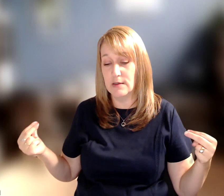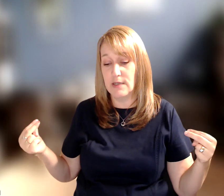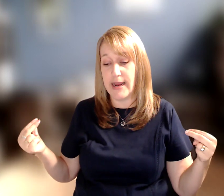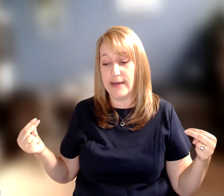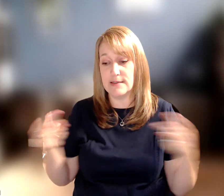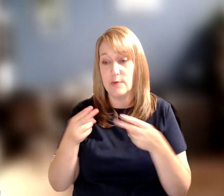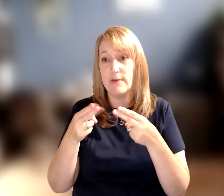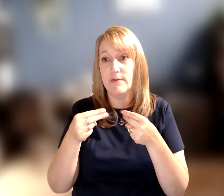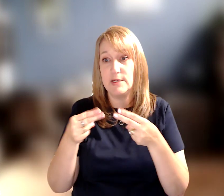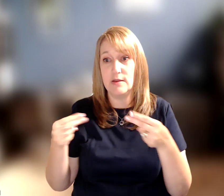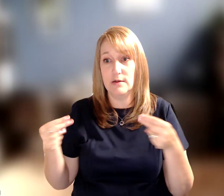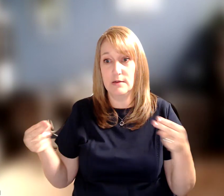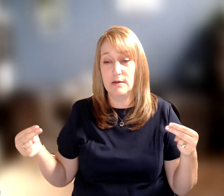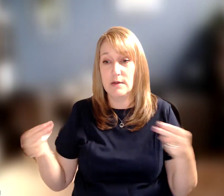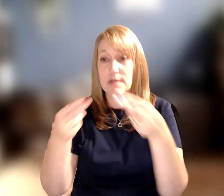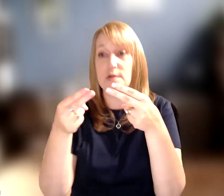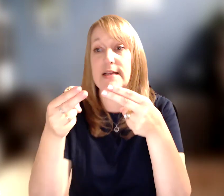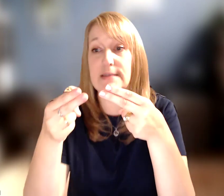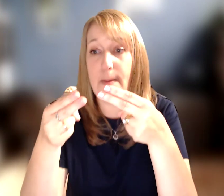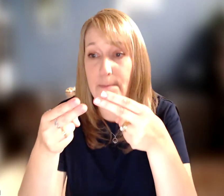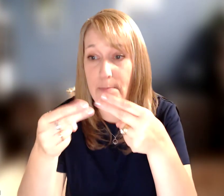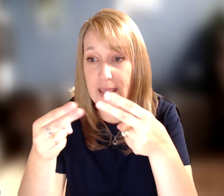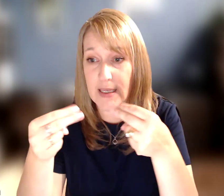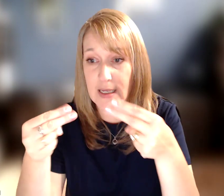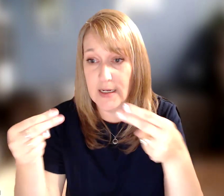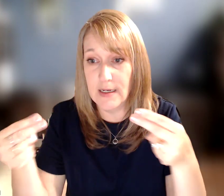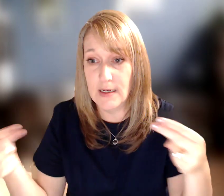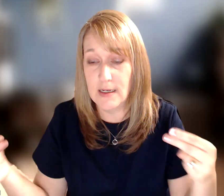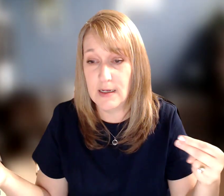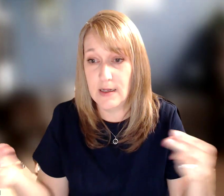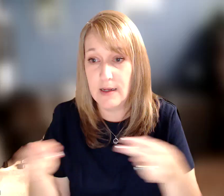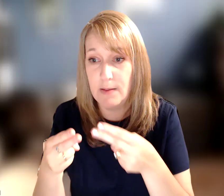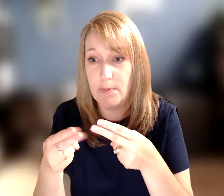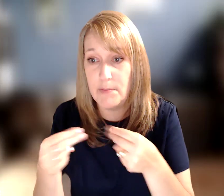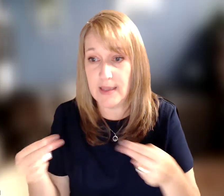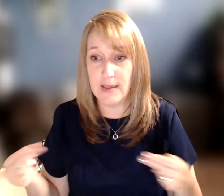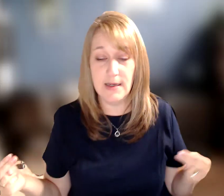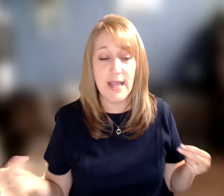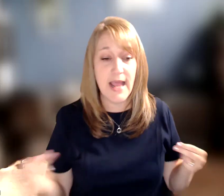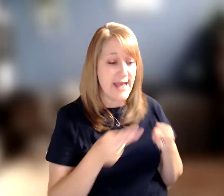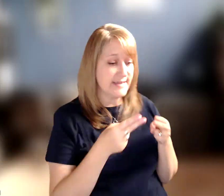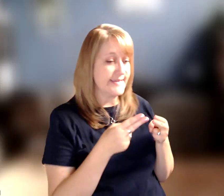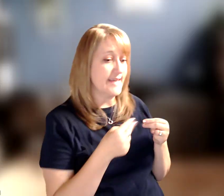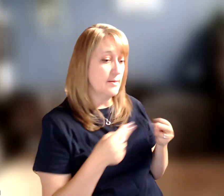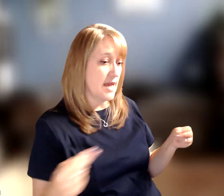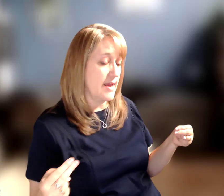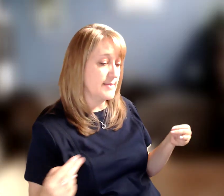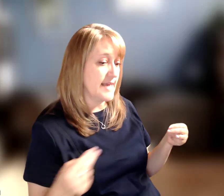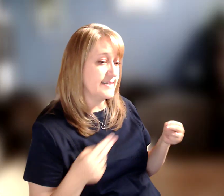hands away from each other. So that's bacon, bacon. And sometimes I see people